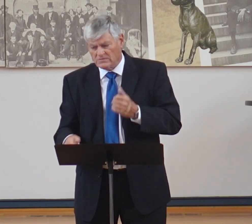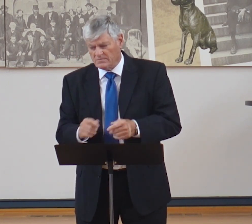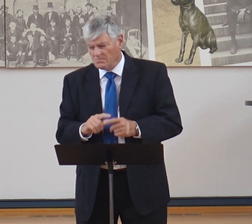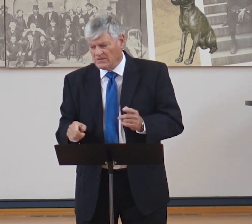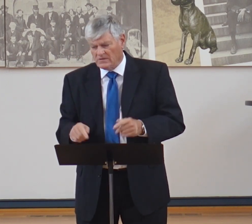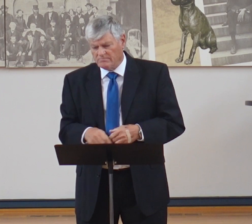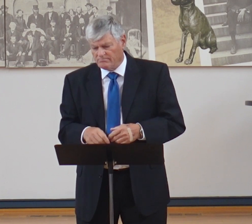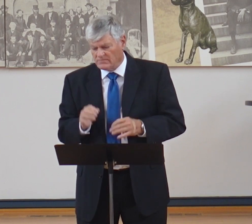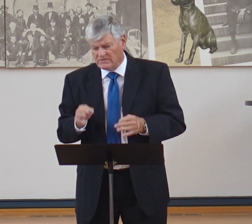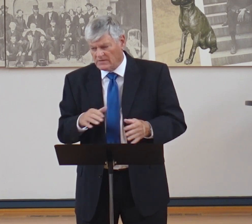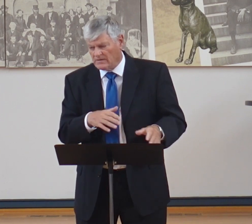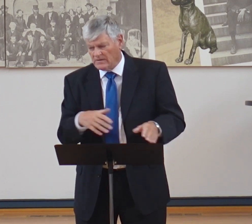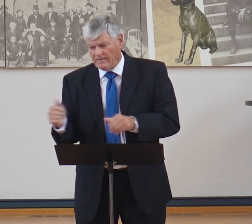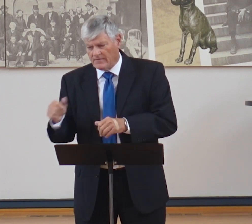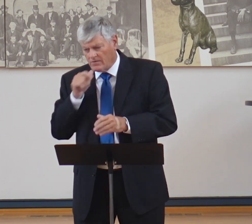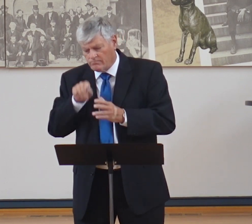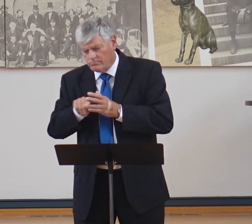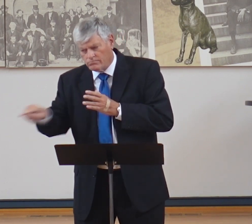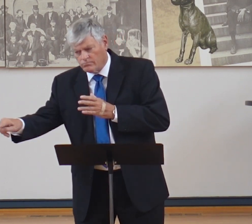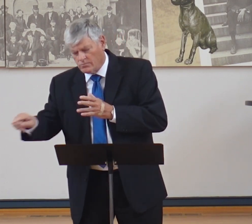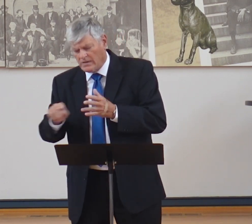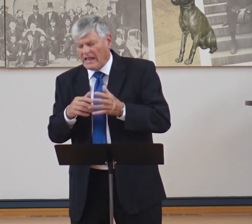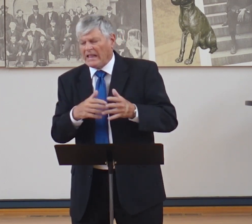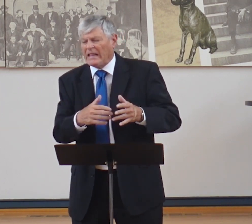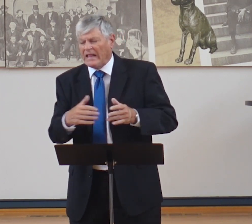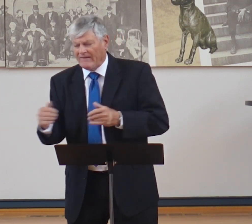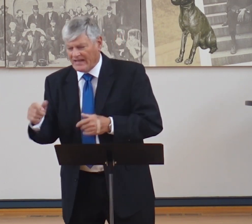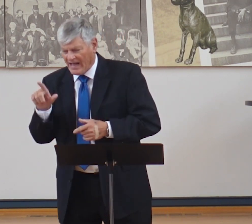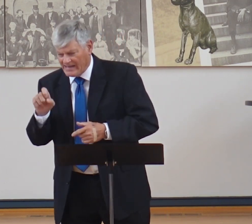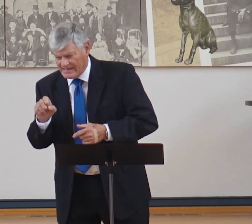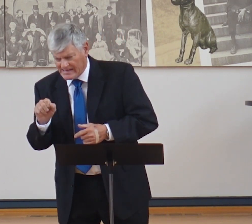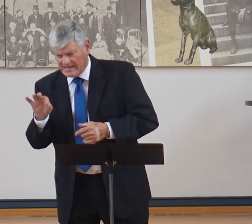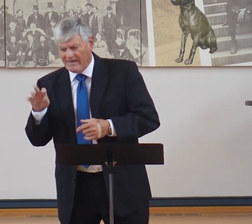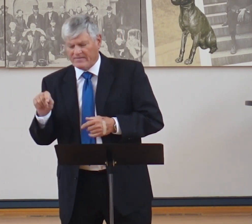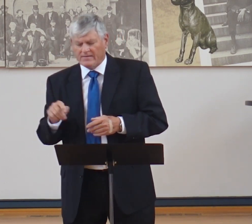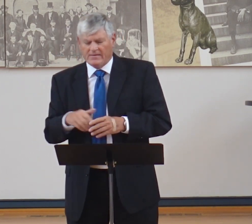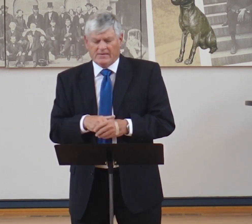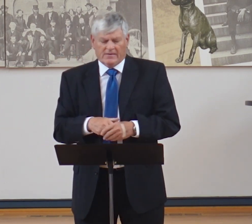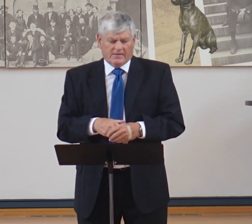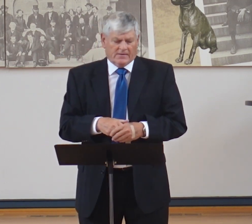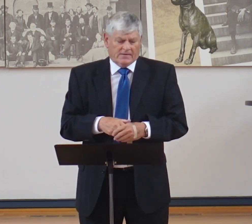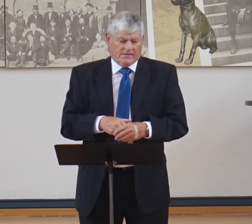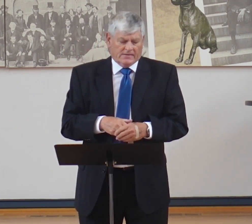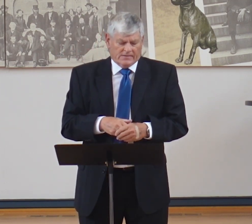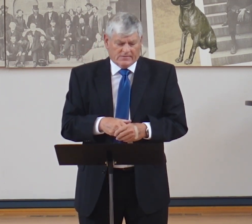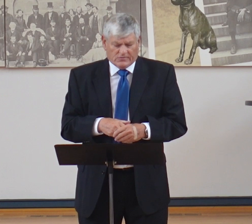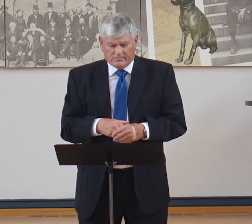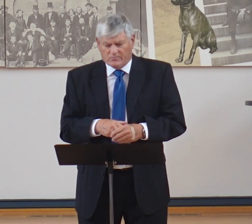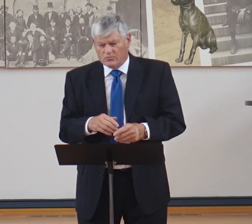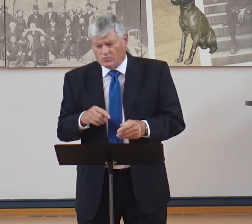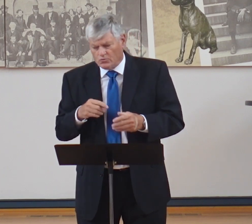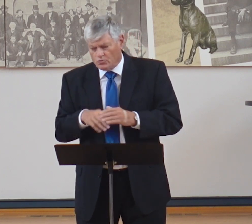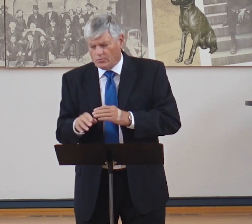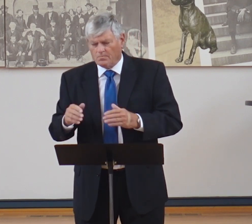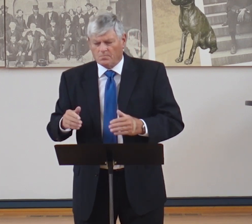She passed all her courses, but she decided to leave. She didn't necessarily quit school, but she took a leave of